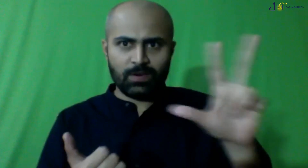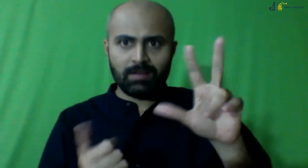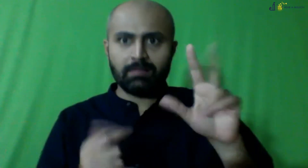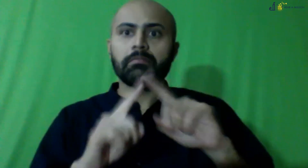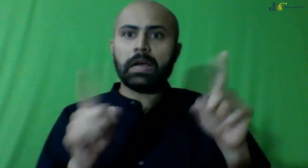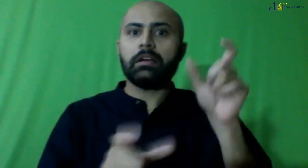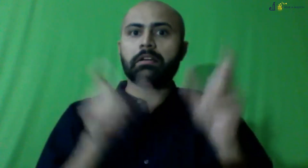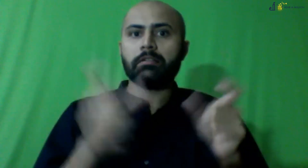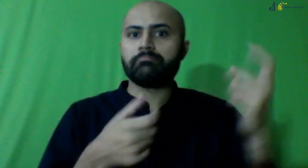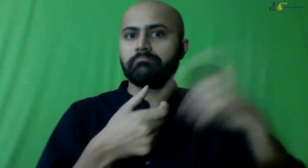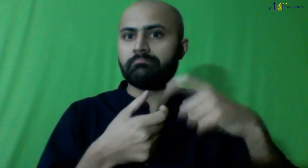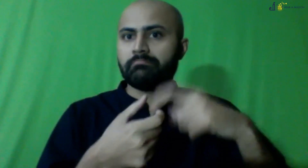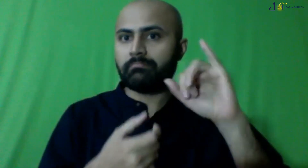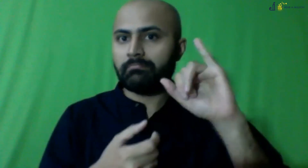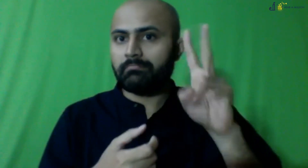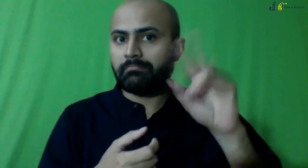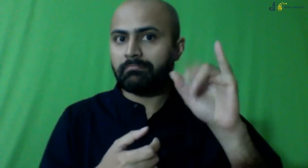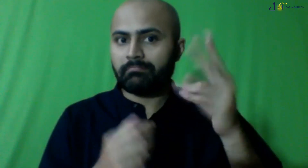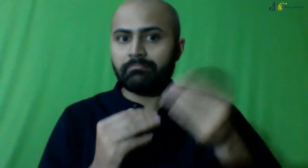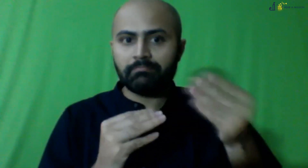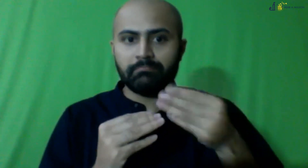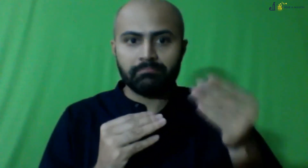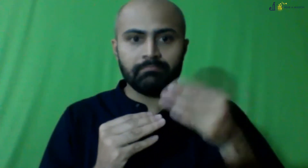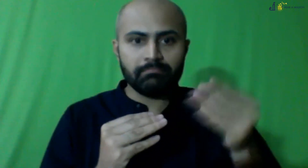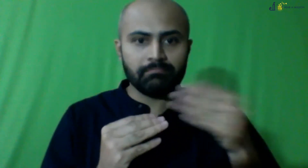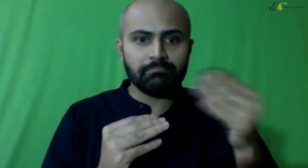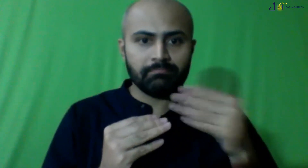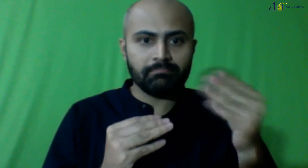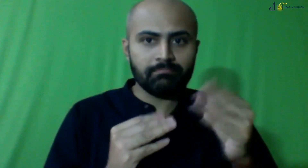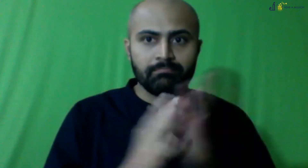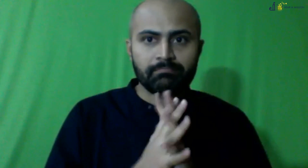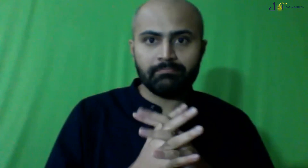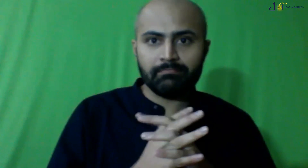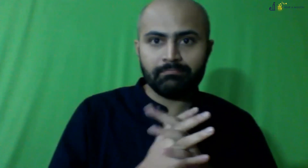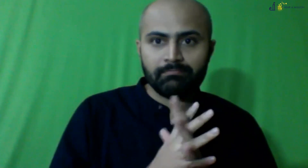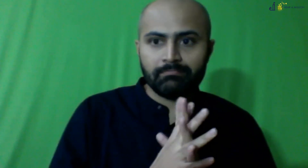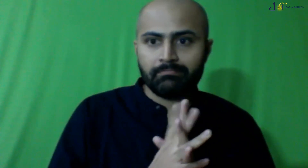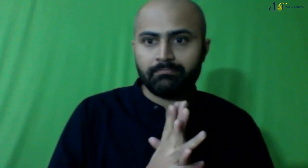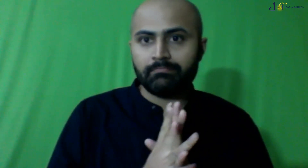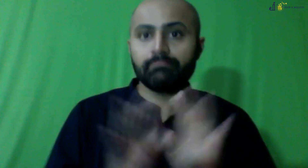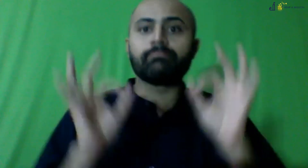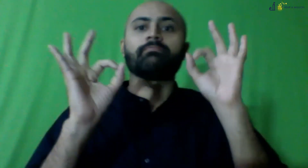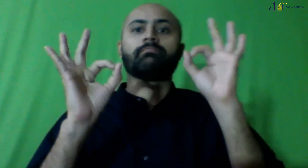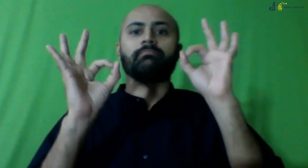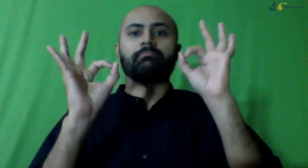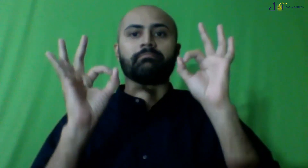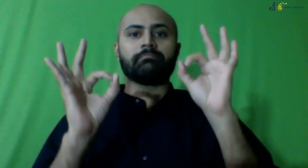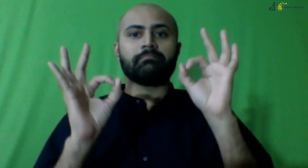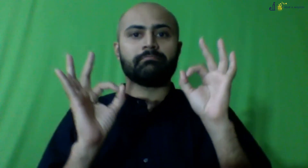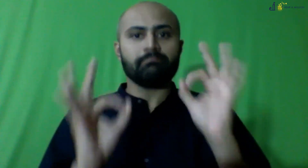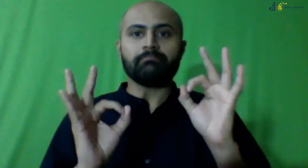Okay, 88. We have 88 people right now, but only 62 people have answered. Okay, people are still answering.